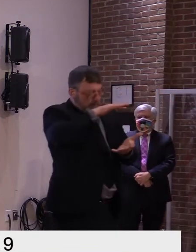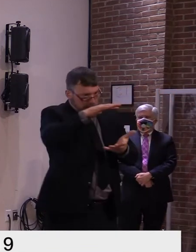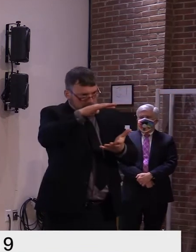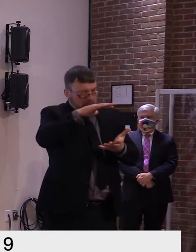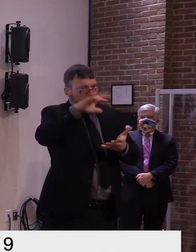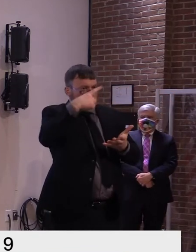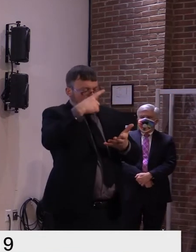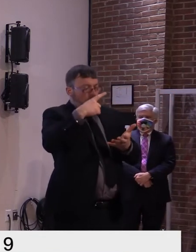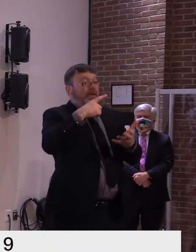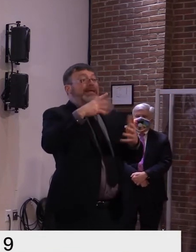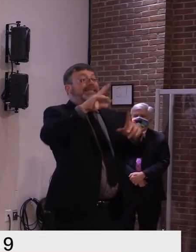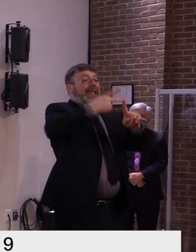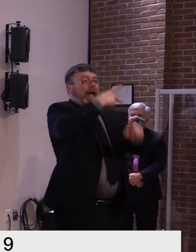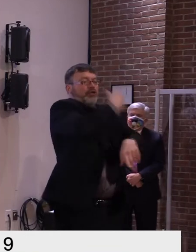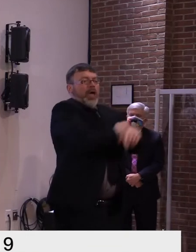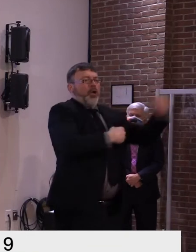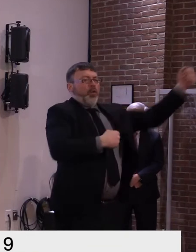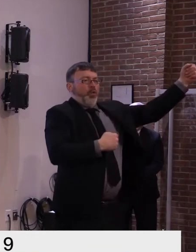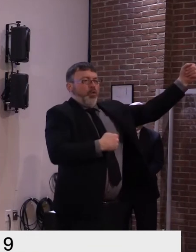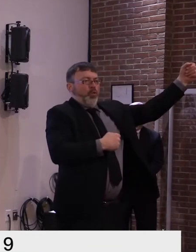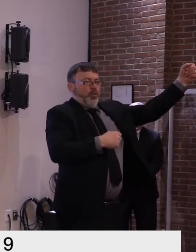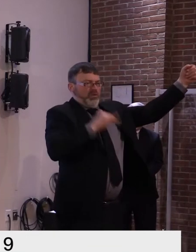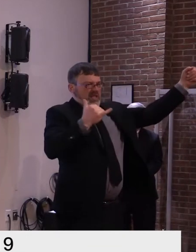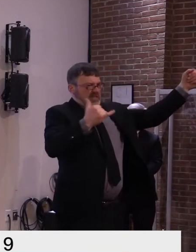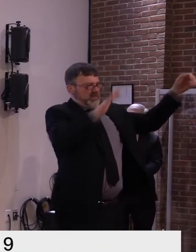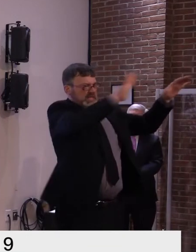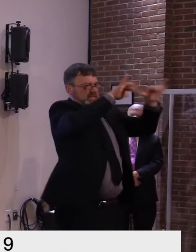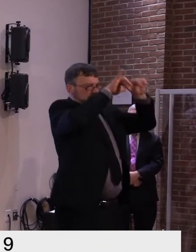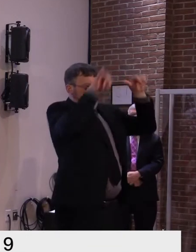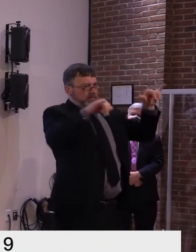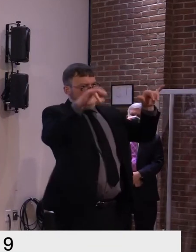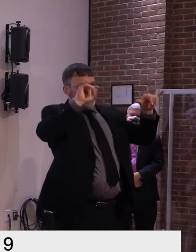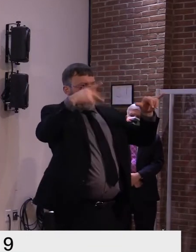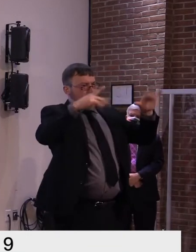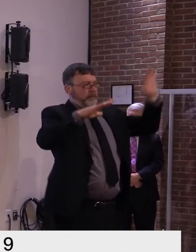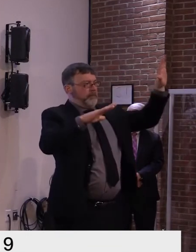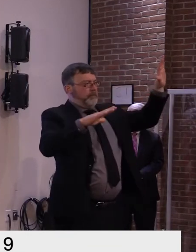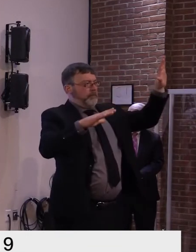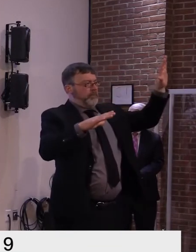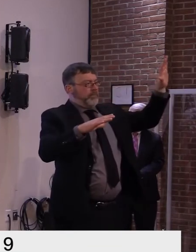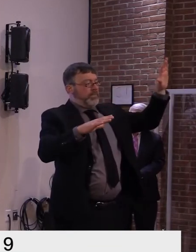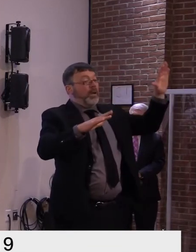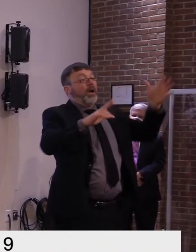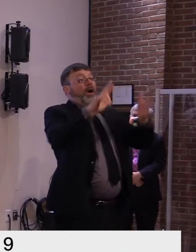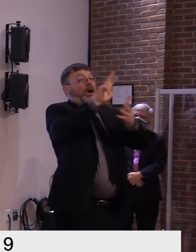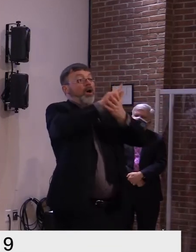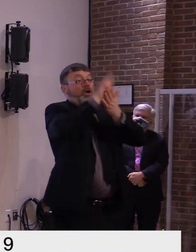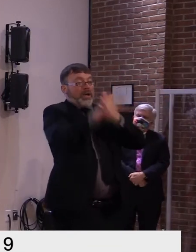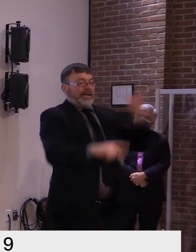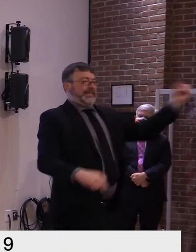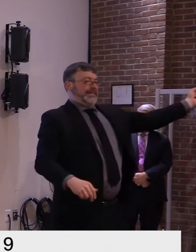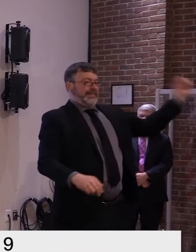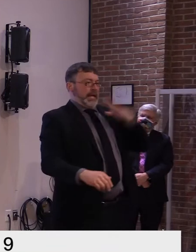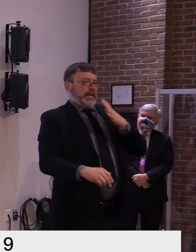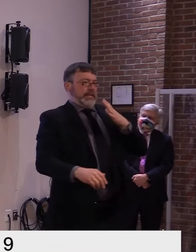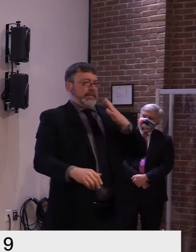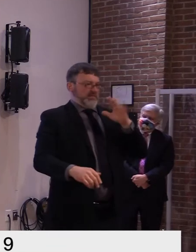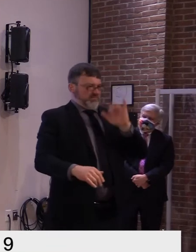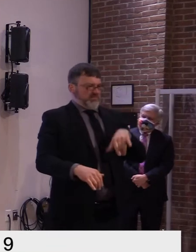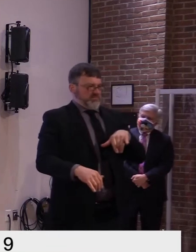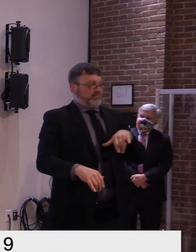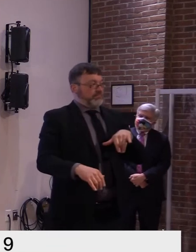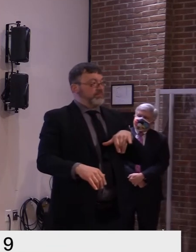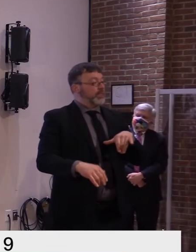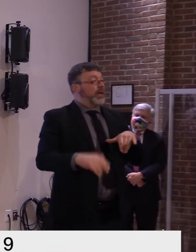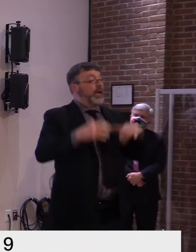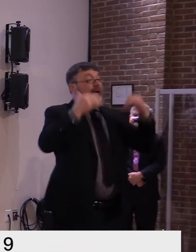it's Pfizer, or 4 weeks, if it's Moderna, that same person can get their second dose injected. What President-elect Biden has